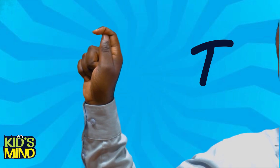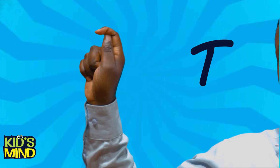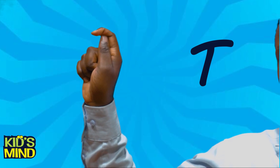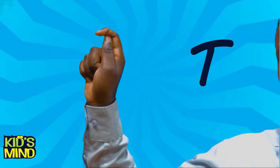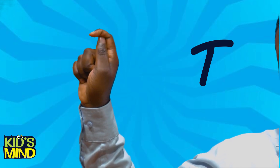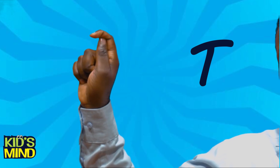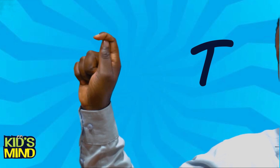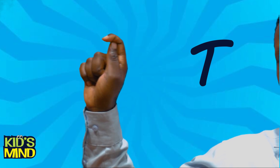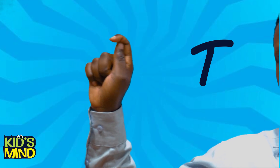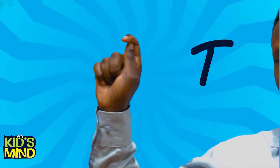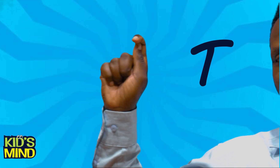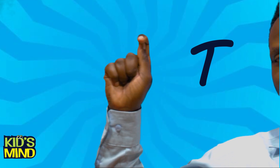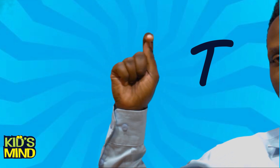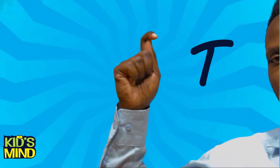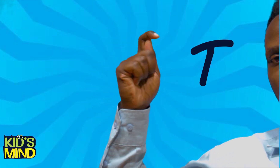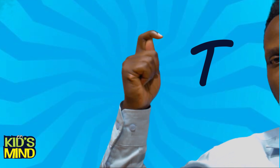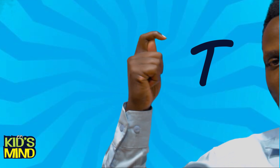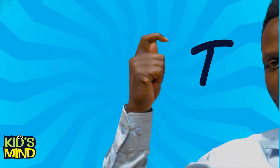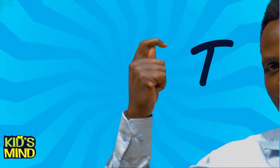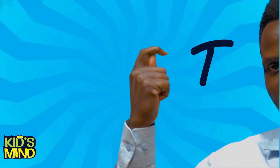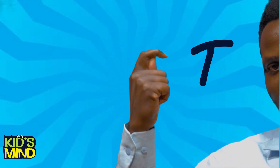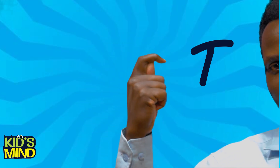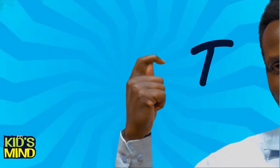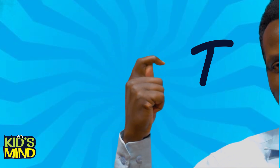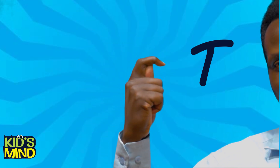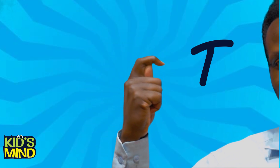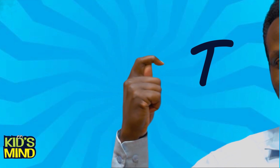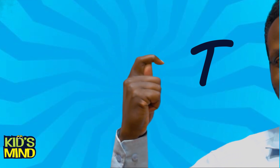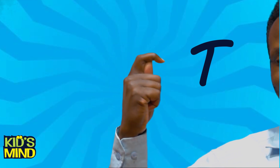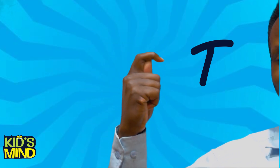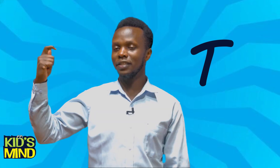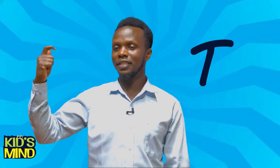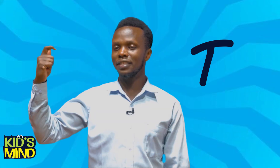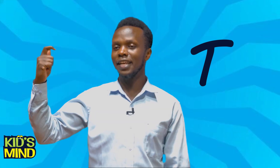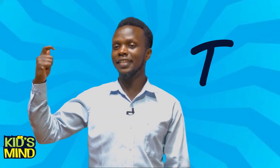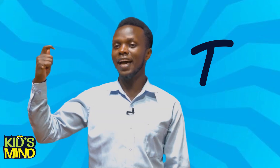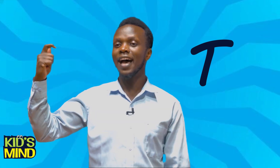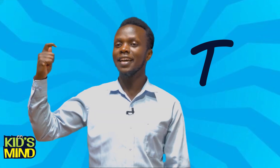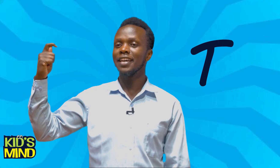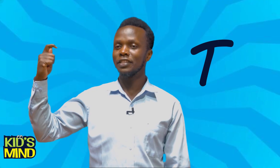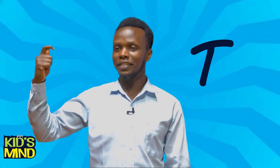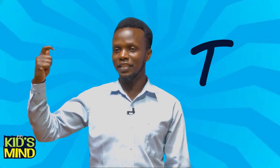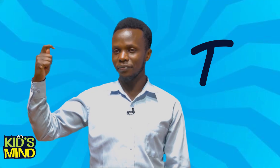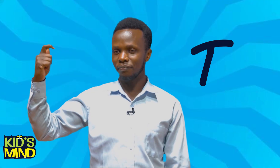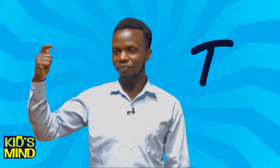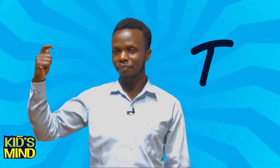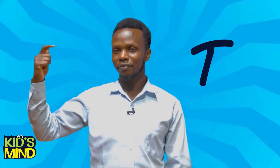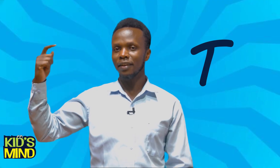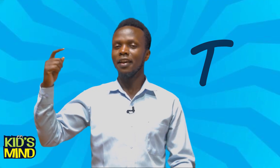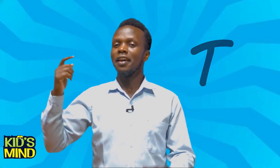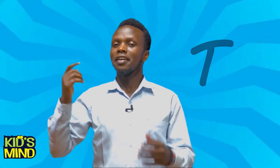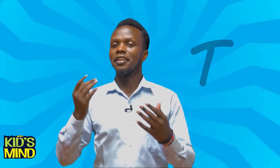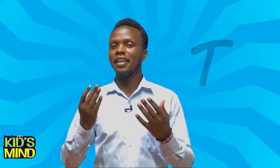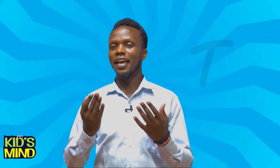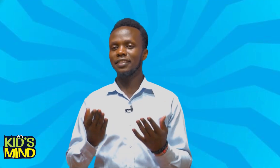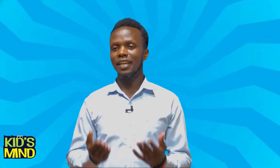thumb finger. Then you turn like that. So this is letter T. The next